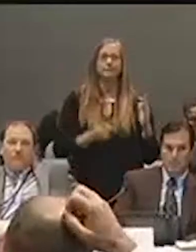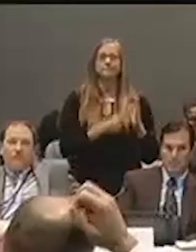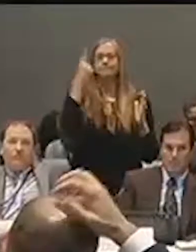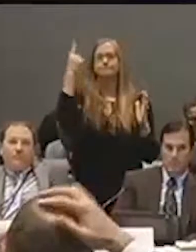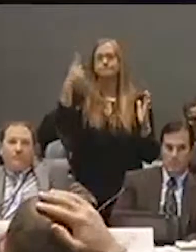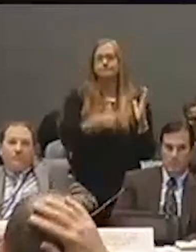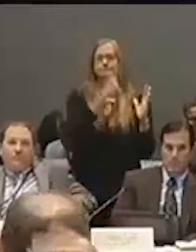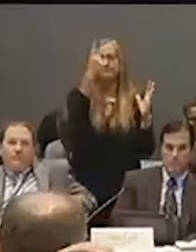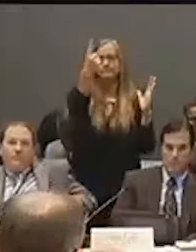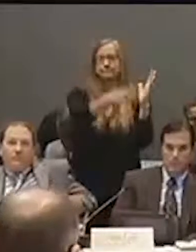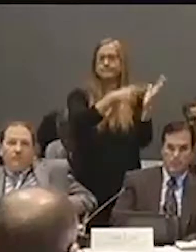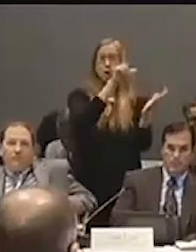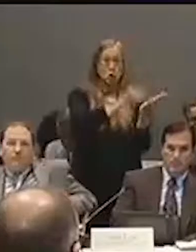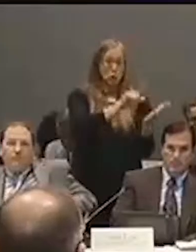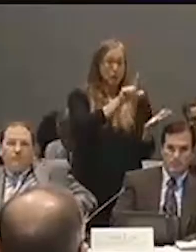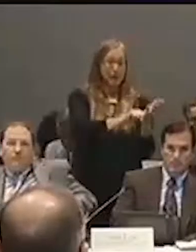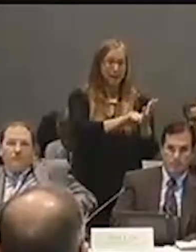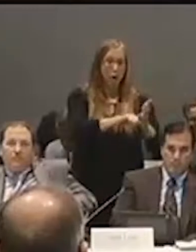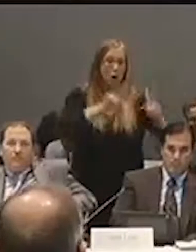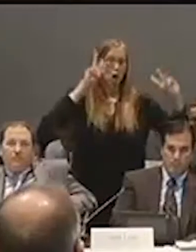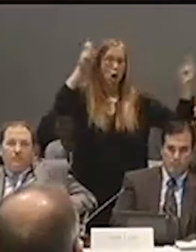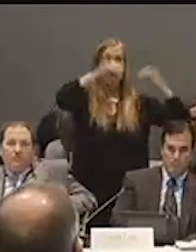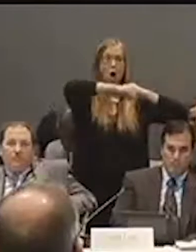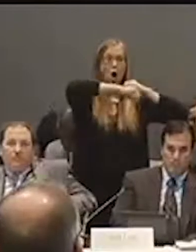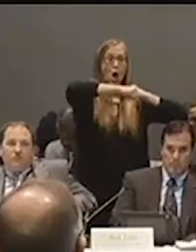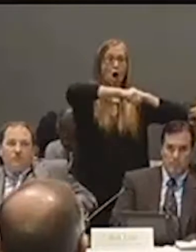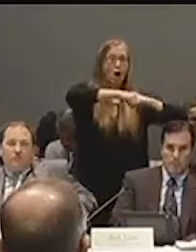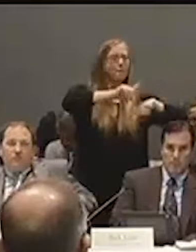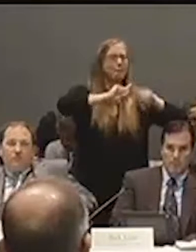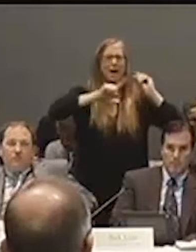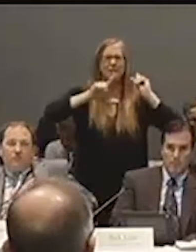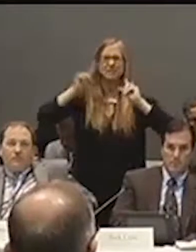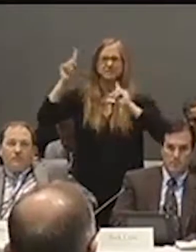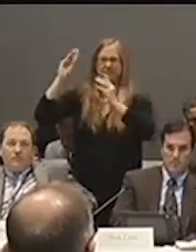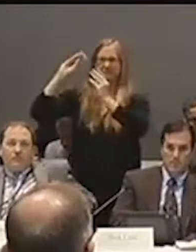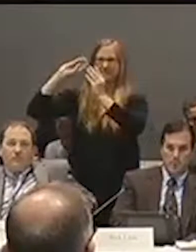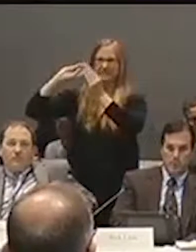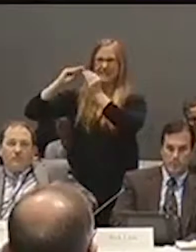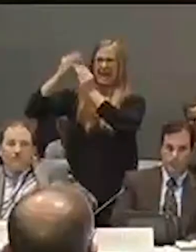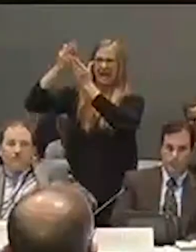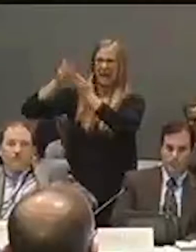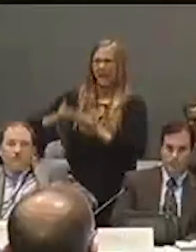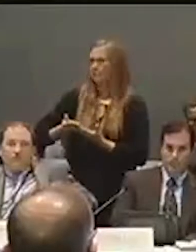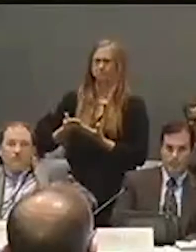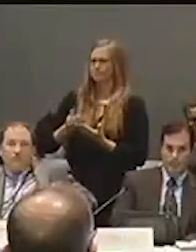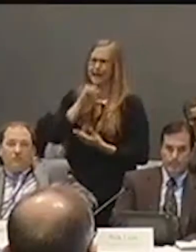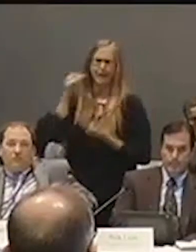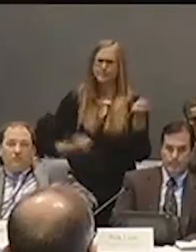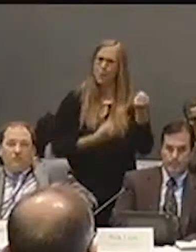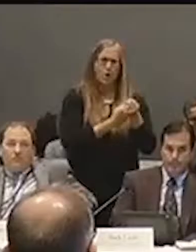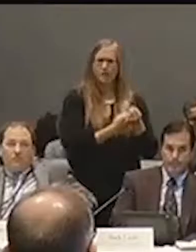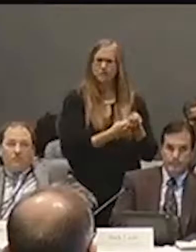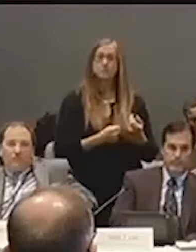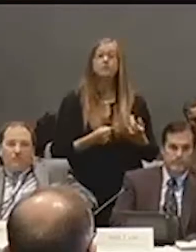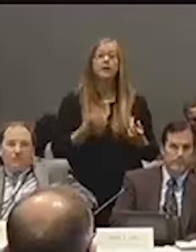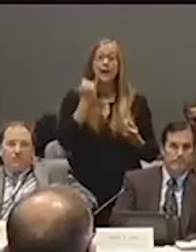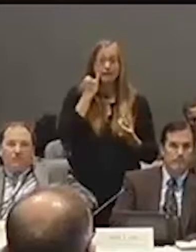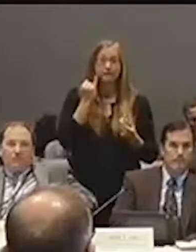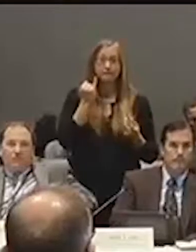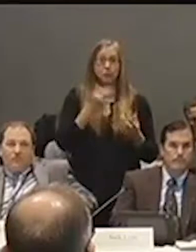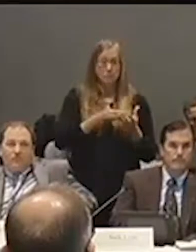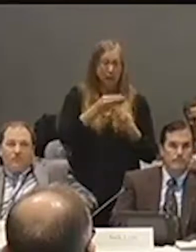actually, the data don't really support that either globally, nationally, or in the state. And one of the key reasons is actually, if you acquire and own and run